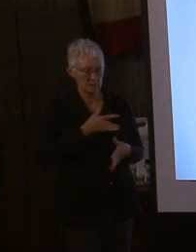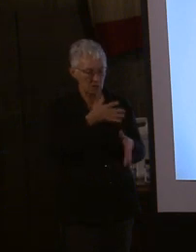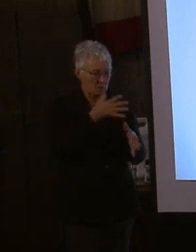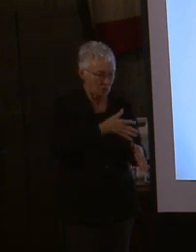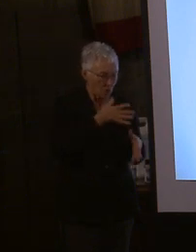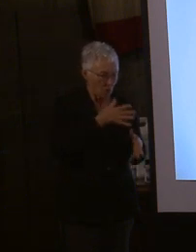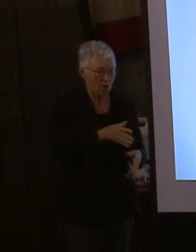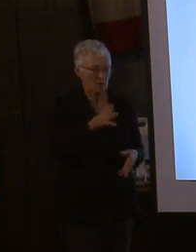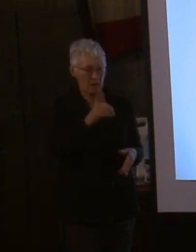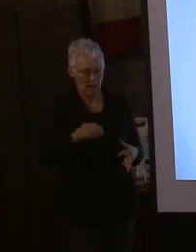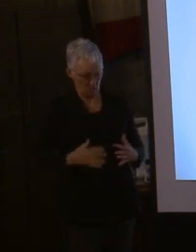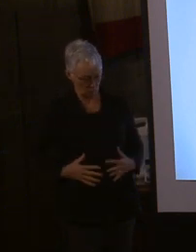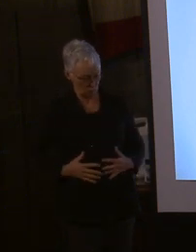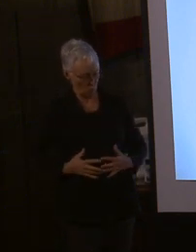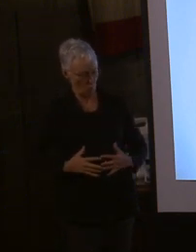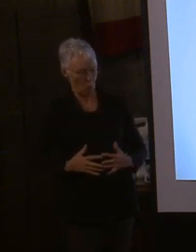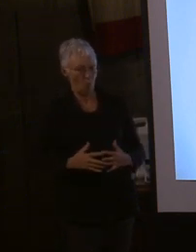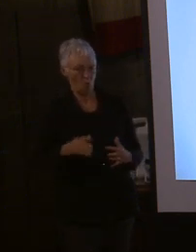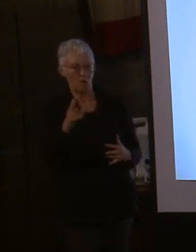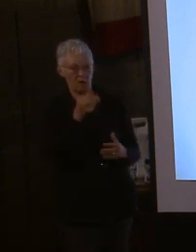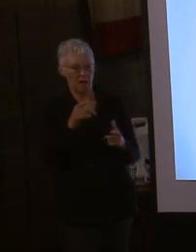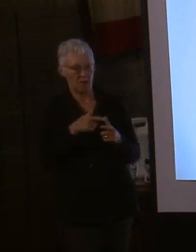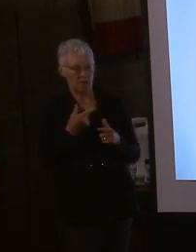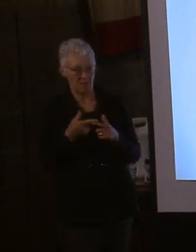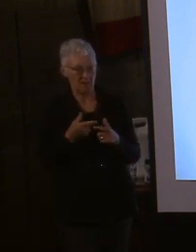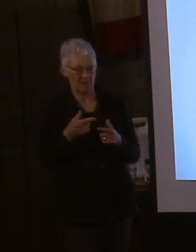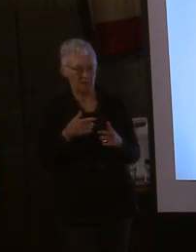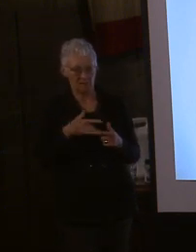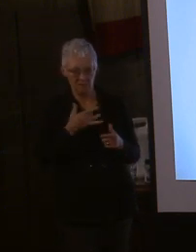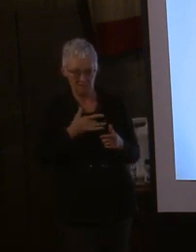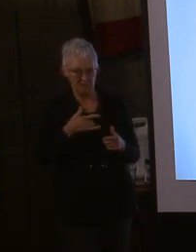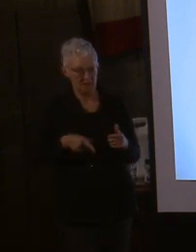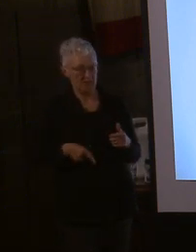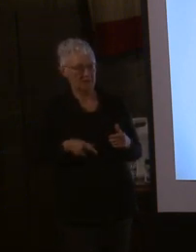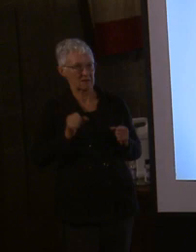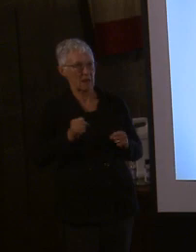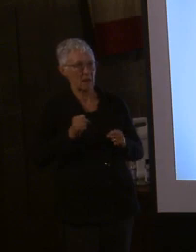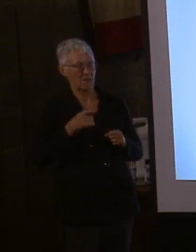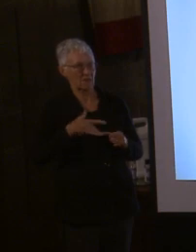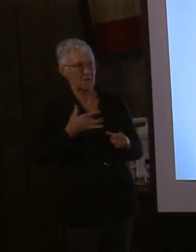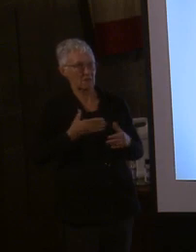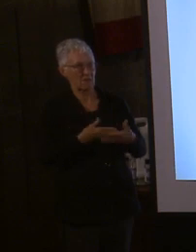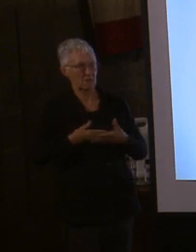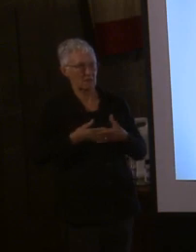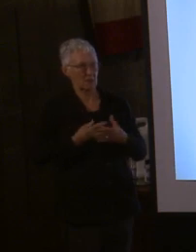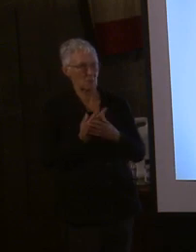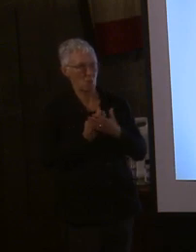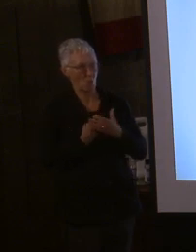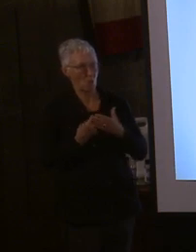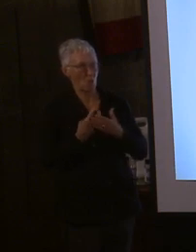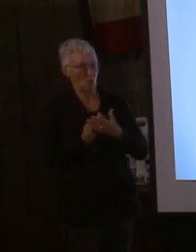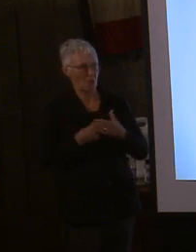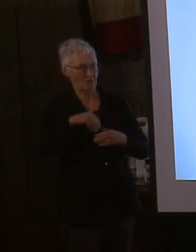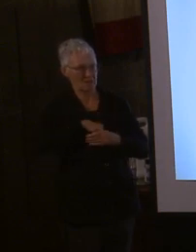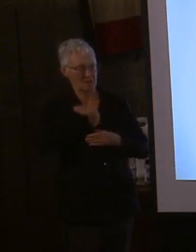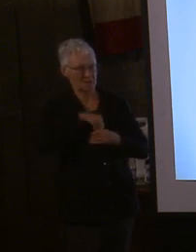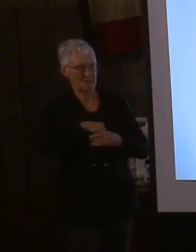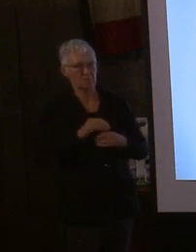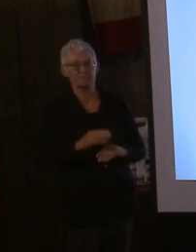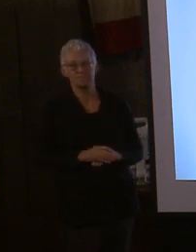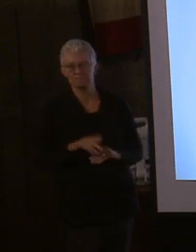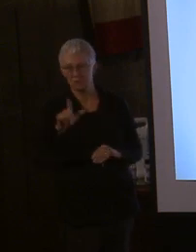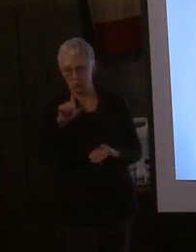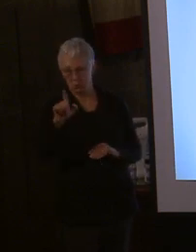ribs. They were signs and confirmation of the life that I was growing inside of me. At 21 weeks, we went in for our